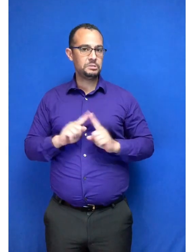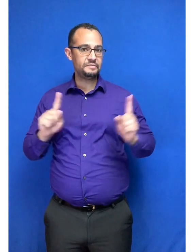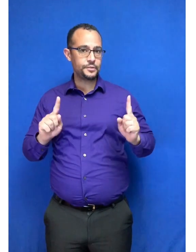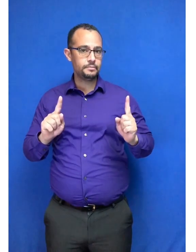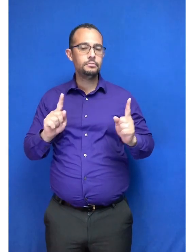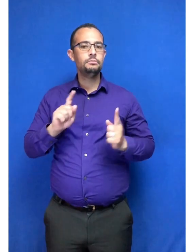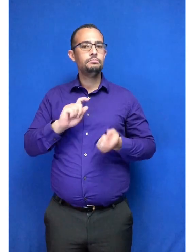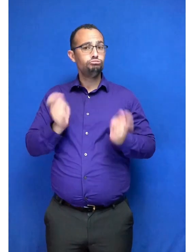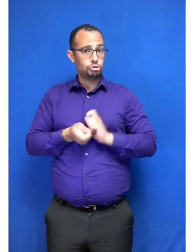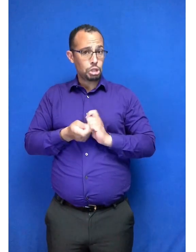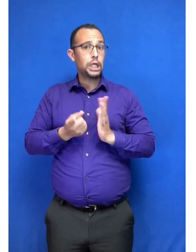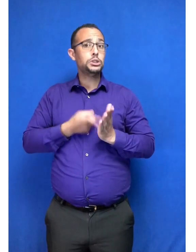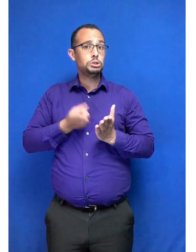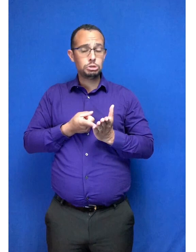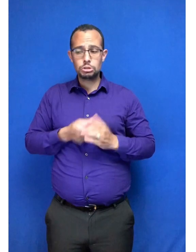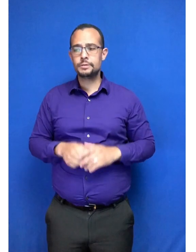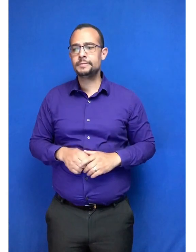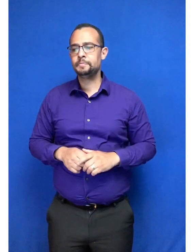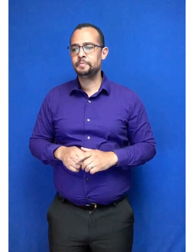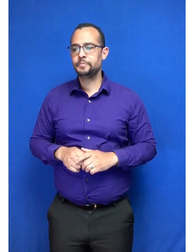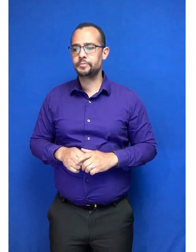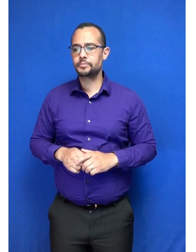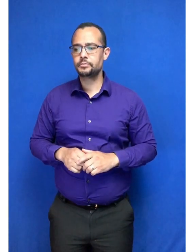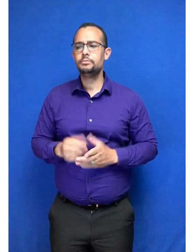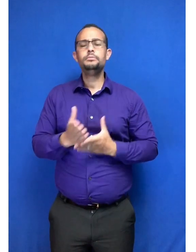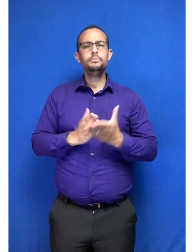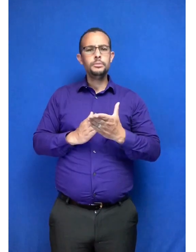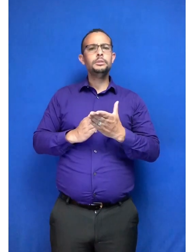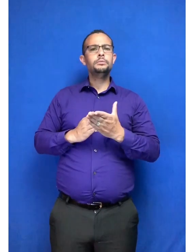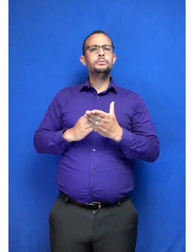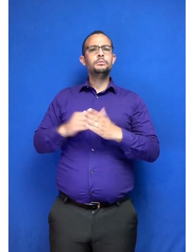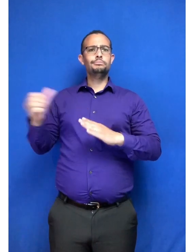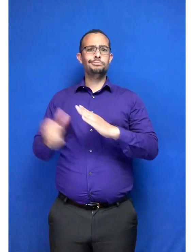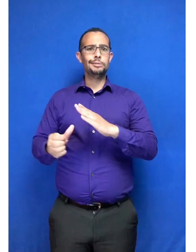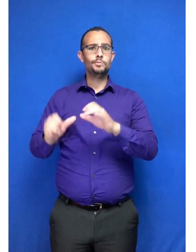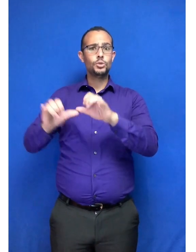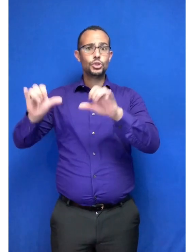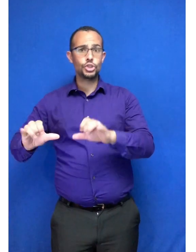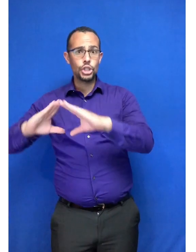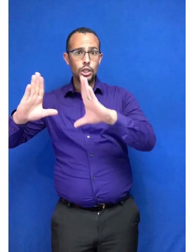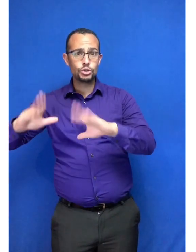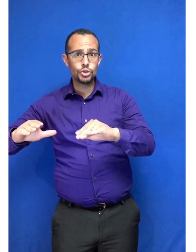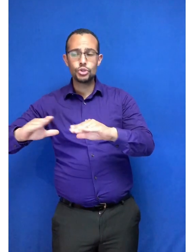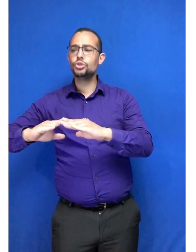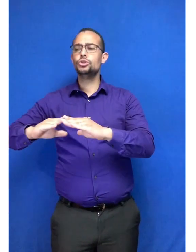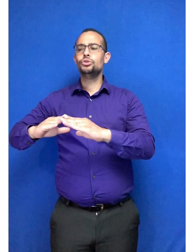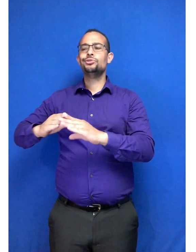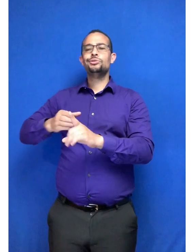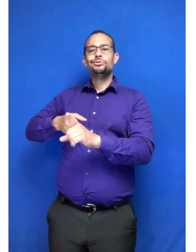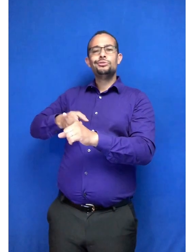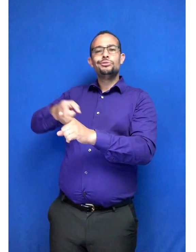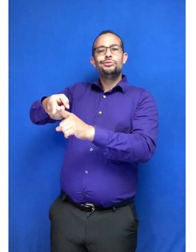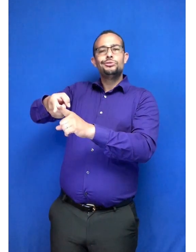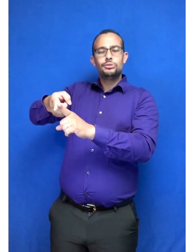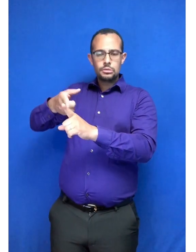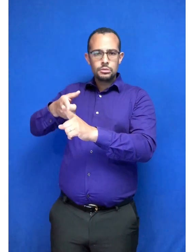Some shelters have additional services to support people with disabilities, and not all